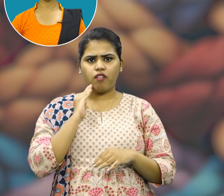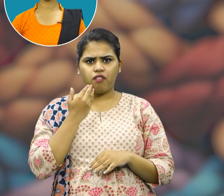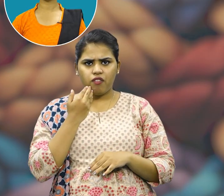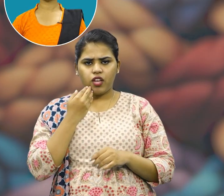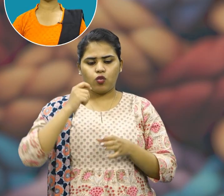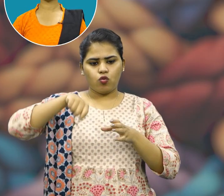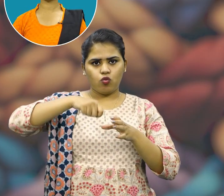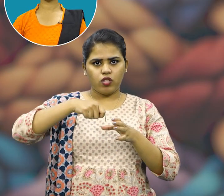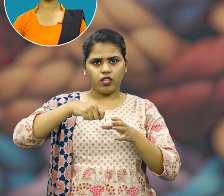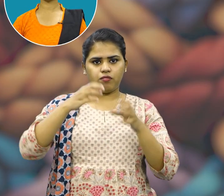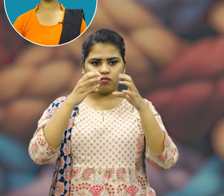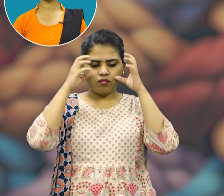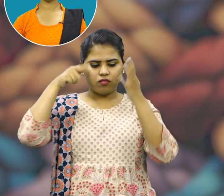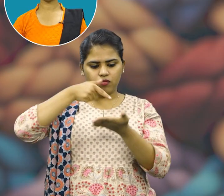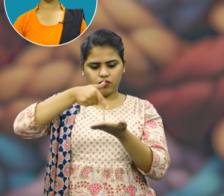welding,